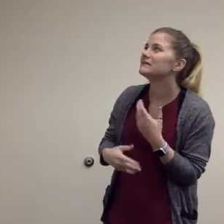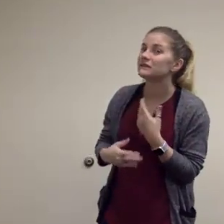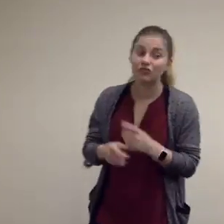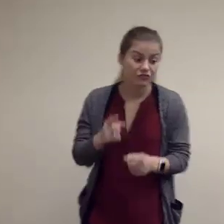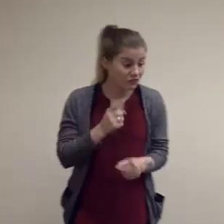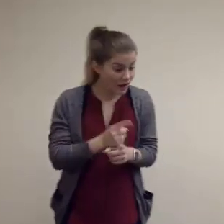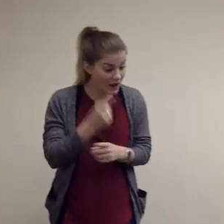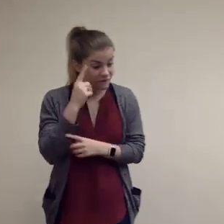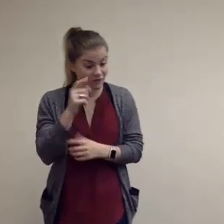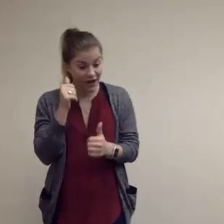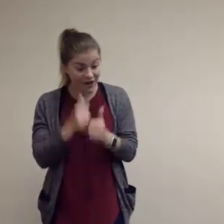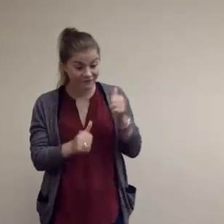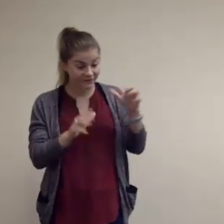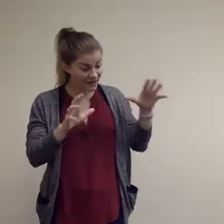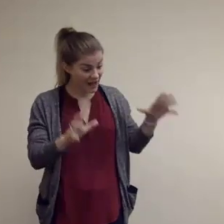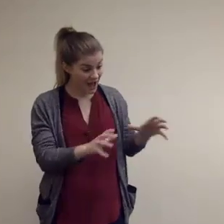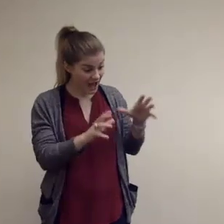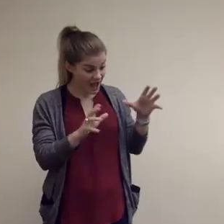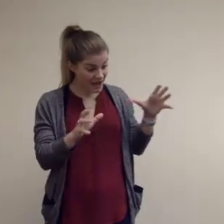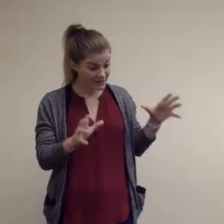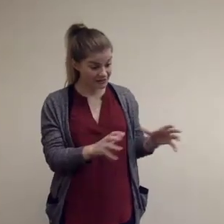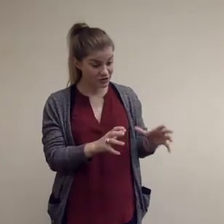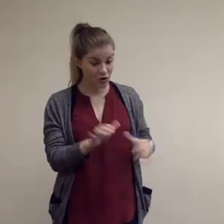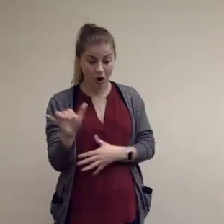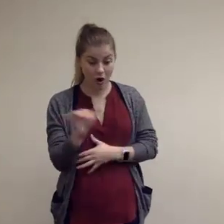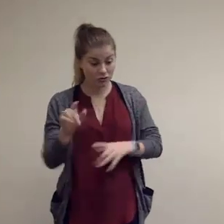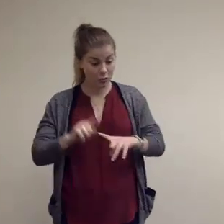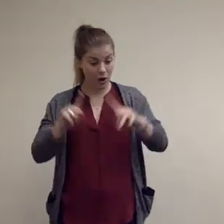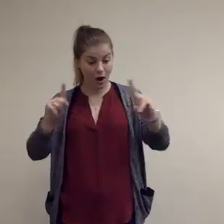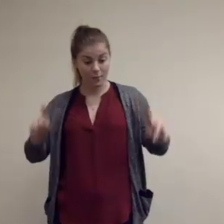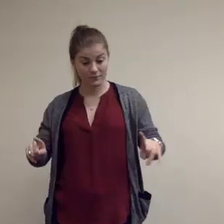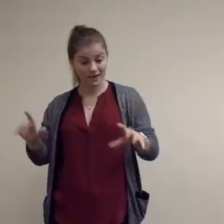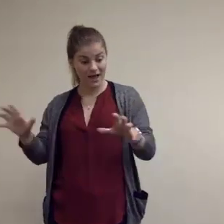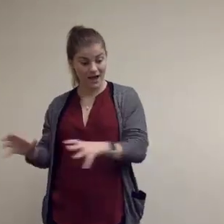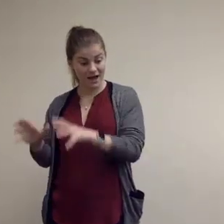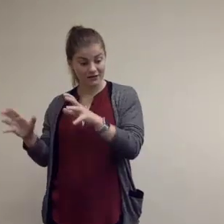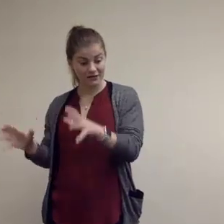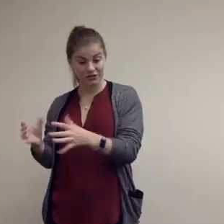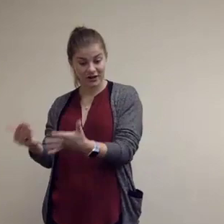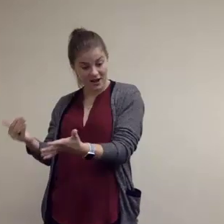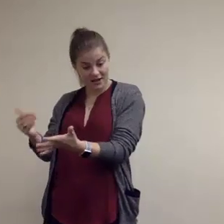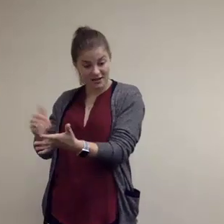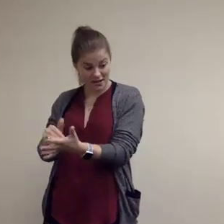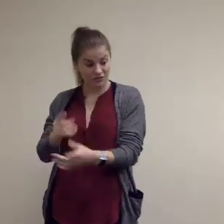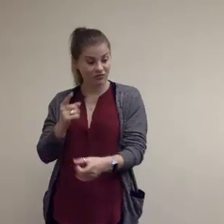action, there is an opposite reaction. So the